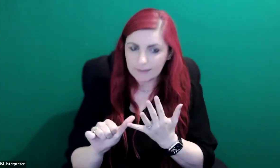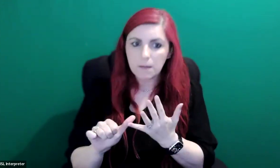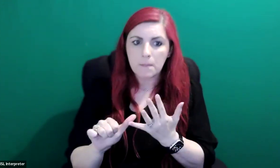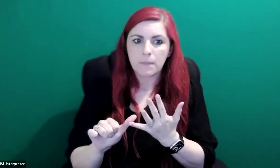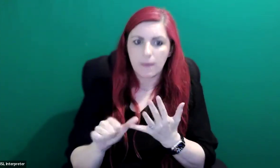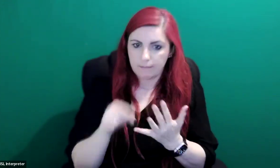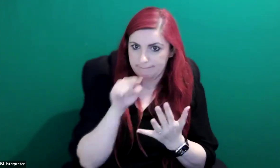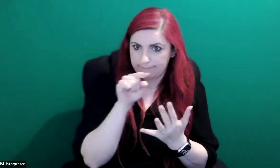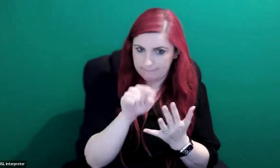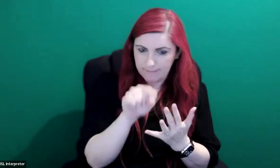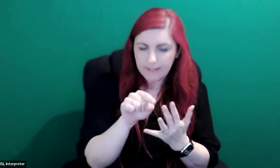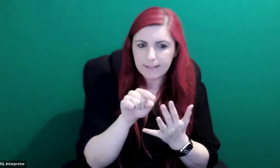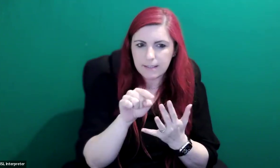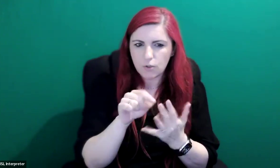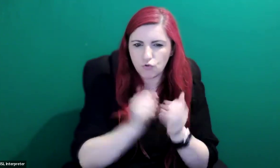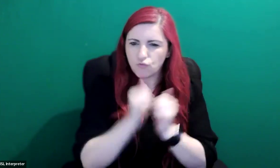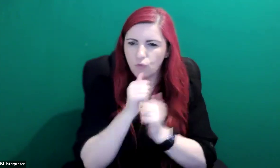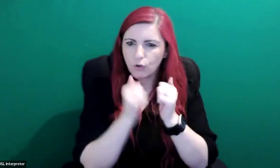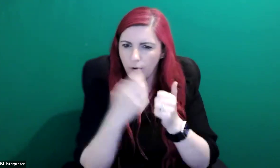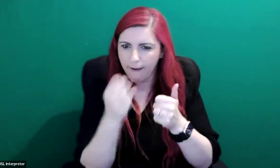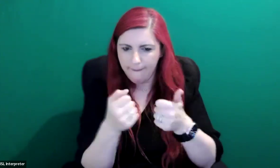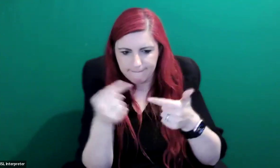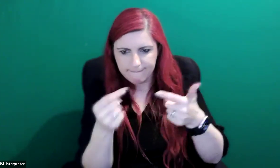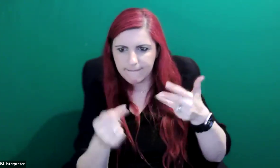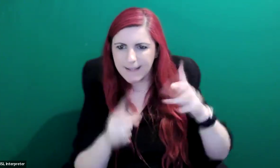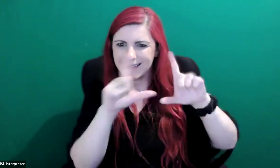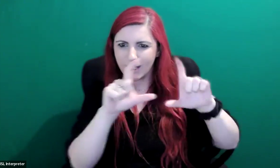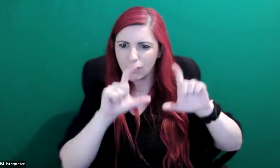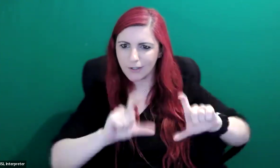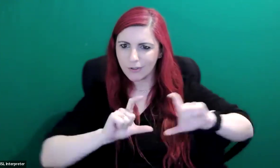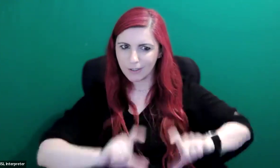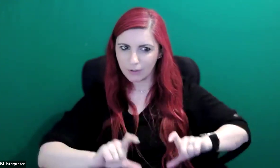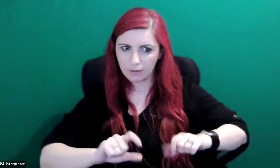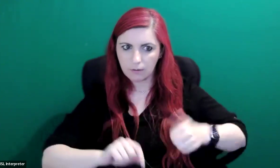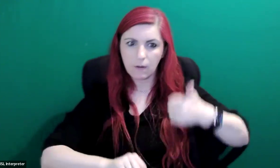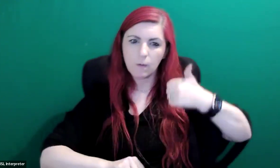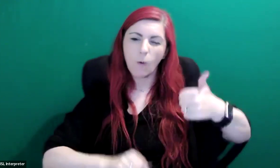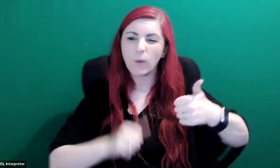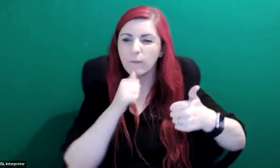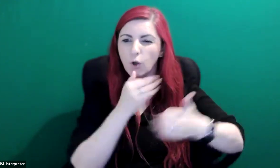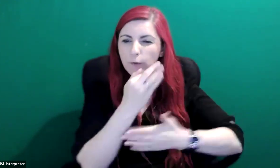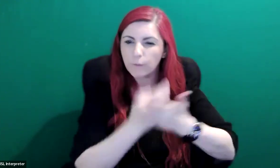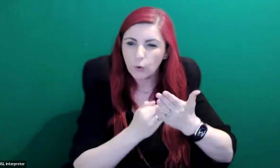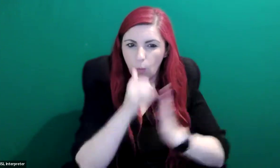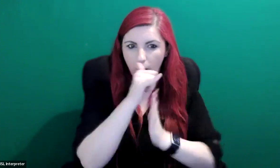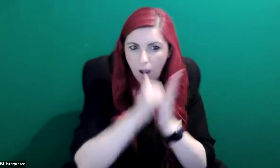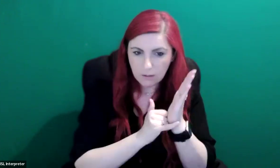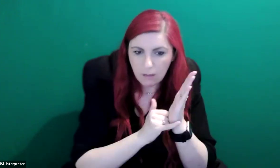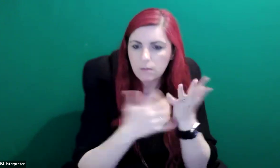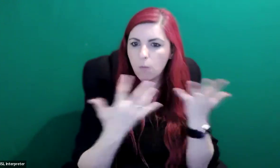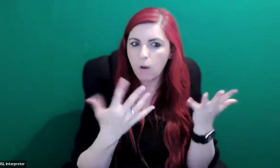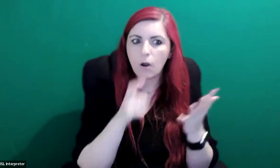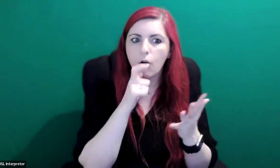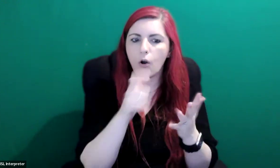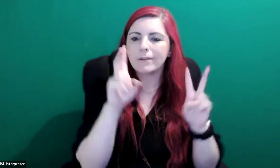the convention is structured with different sections. So the first couple of articles of the convention are what are called